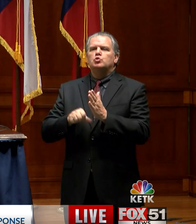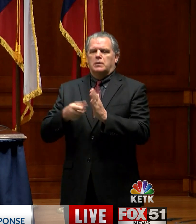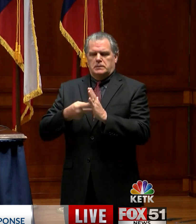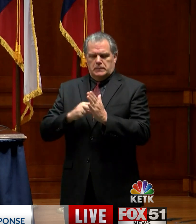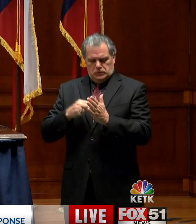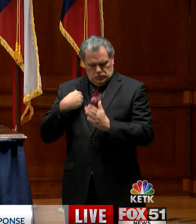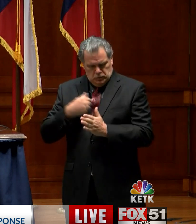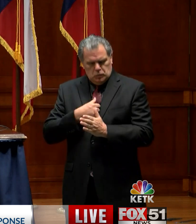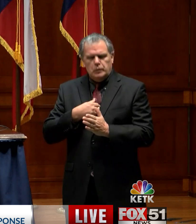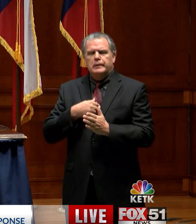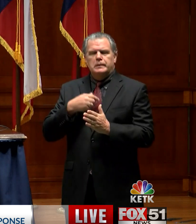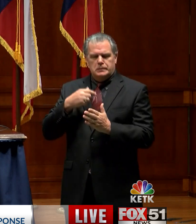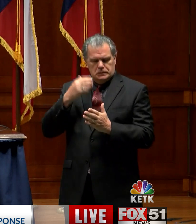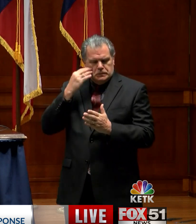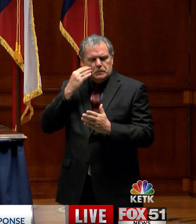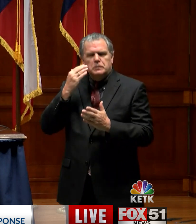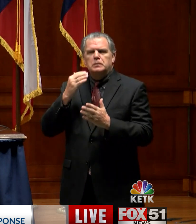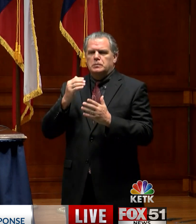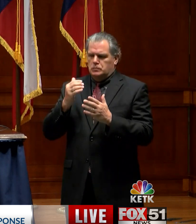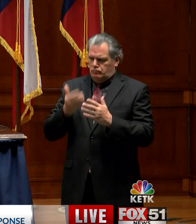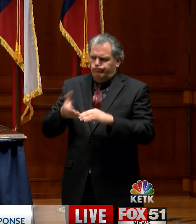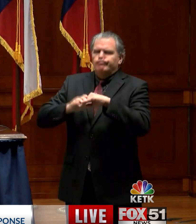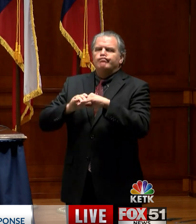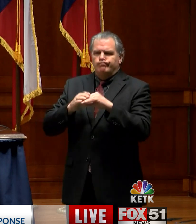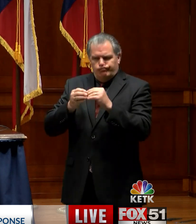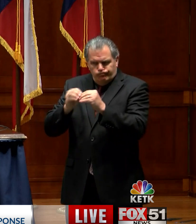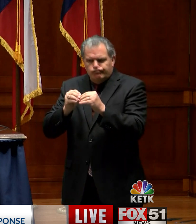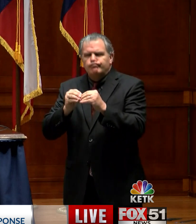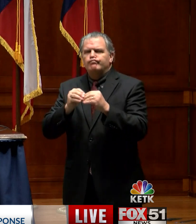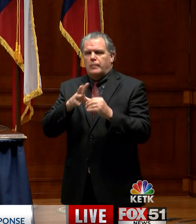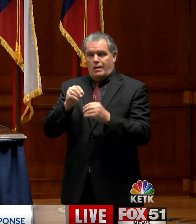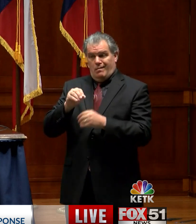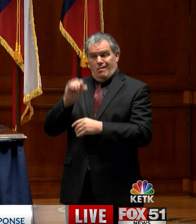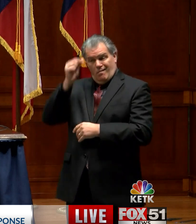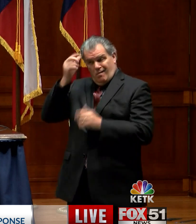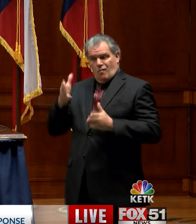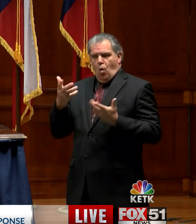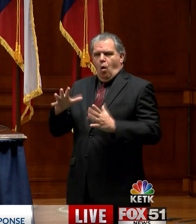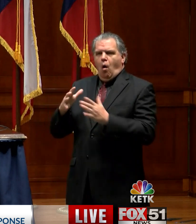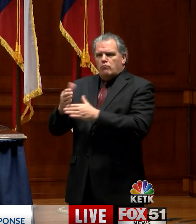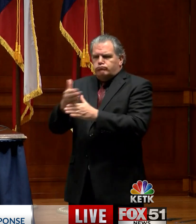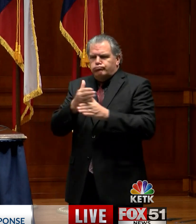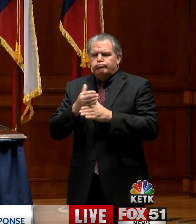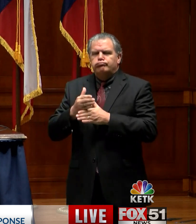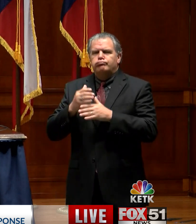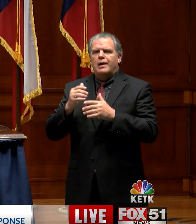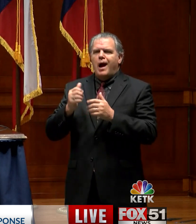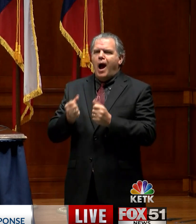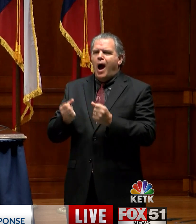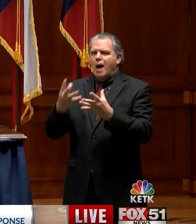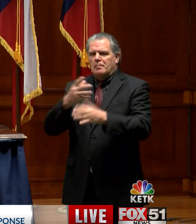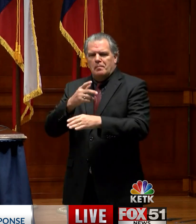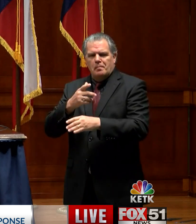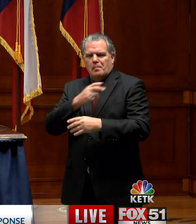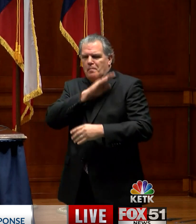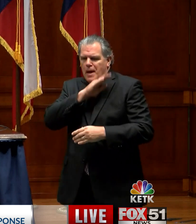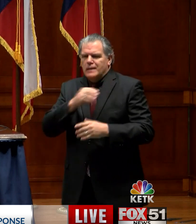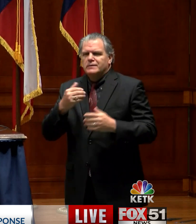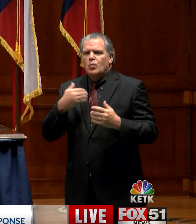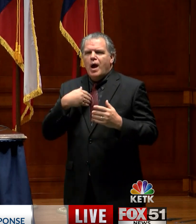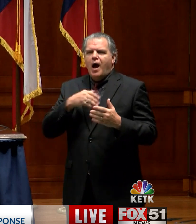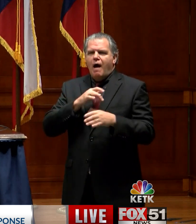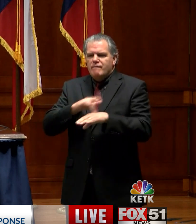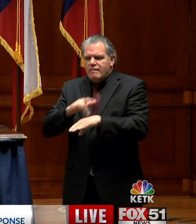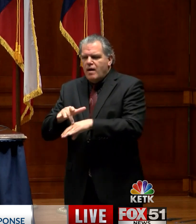has shared with you what some of those numbers are on a percent basis in terms of available beds, available ventilators,